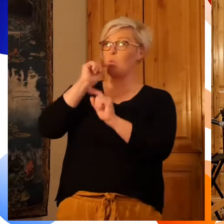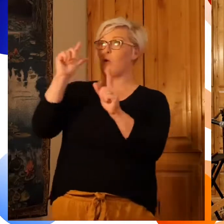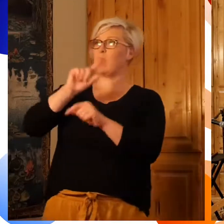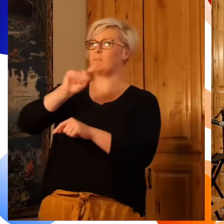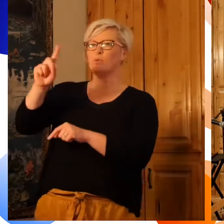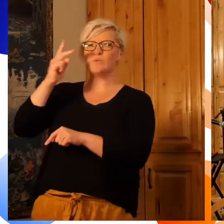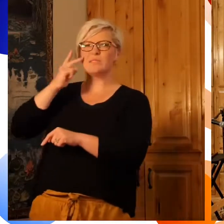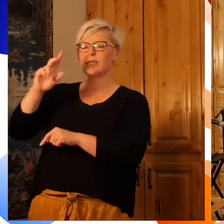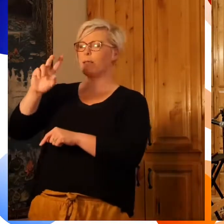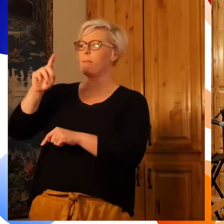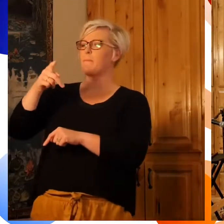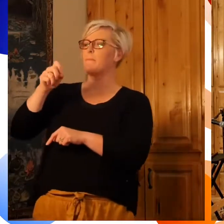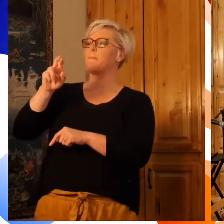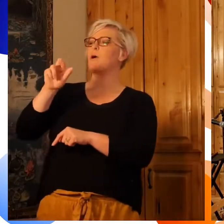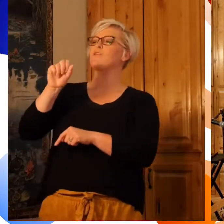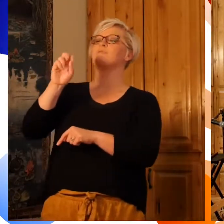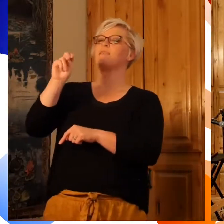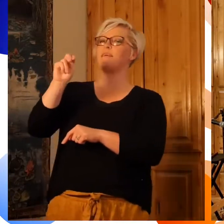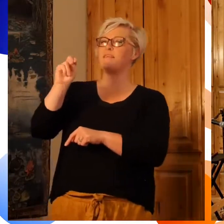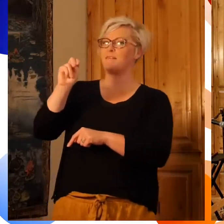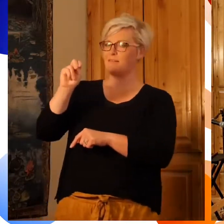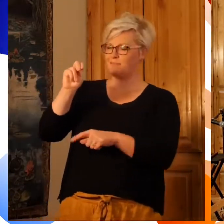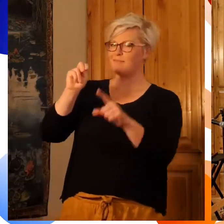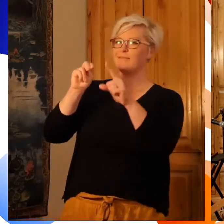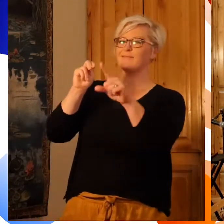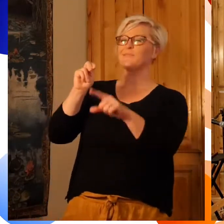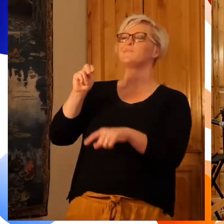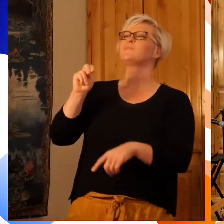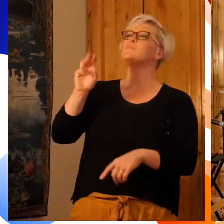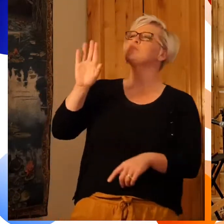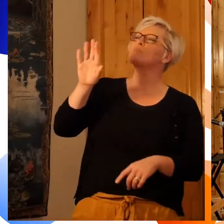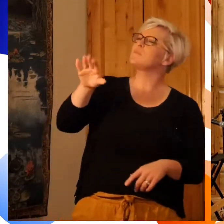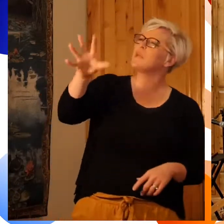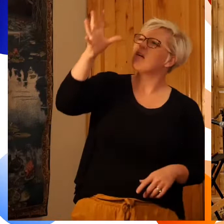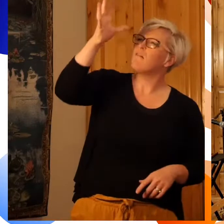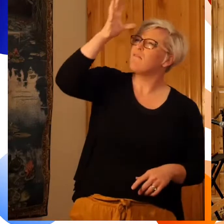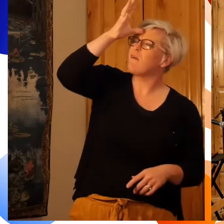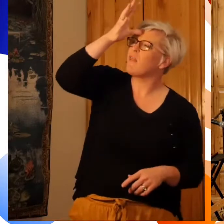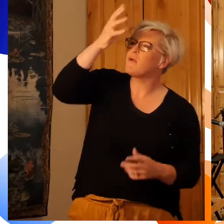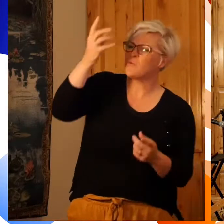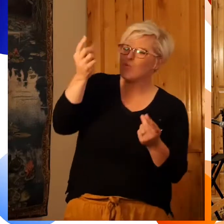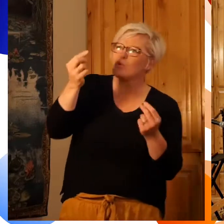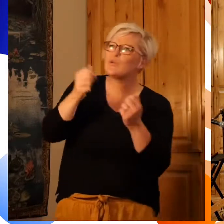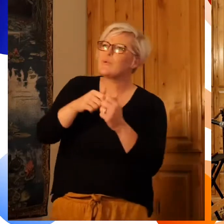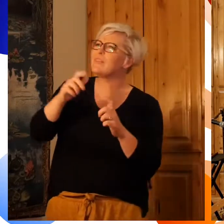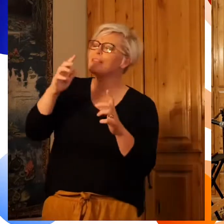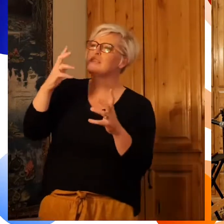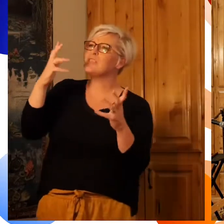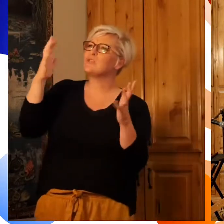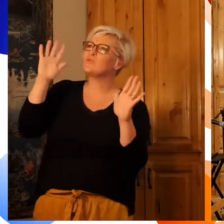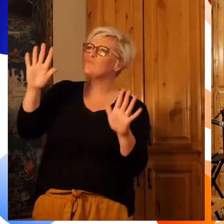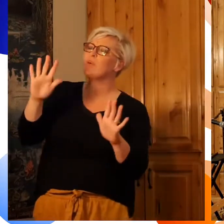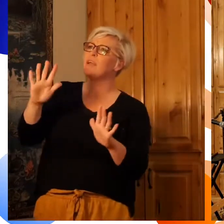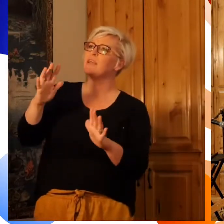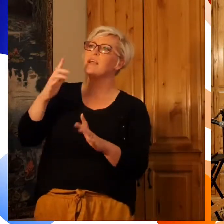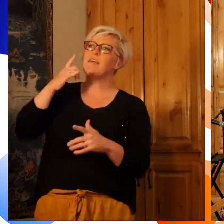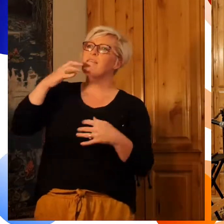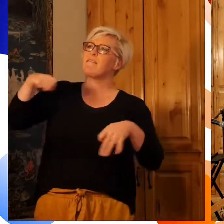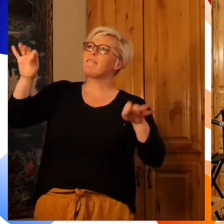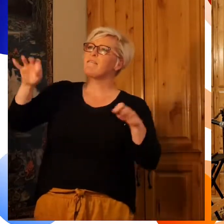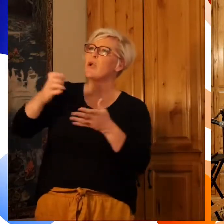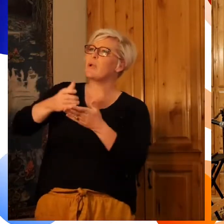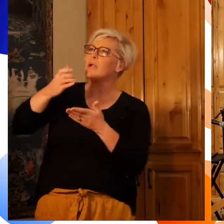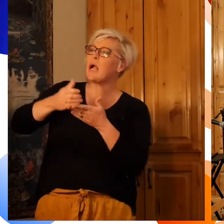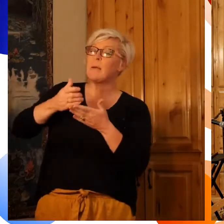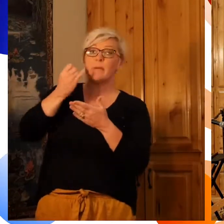at the Kirkmalu parish. And he said, "Father, what should I do with this great golden fairy cup? You know, if anyone were to find that